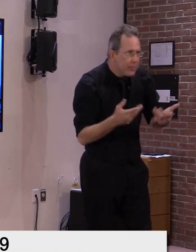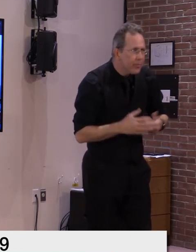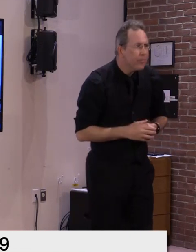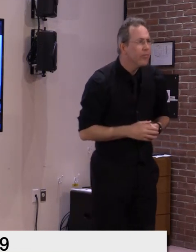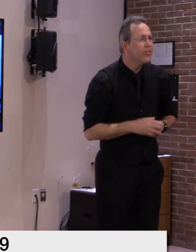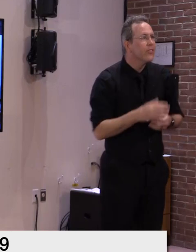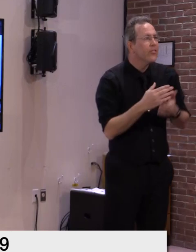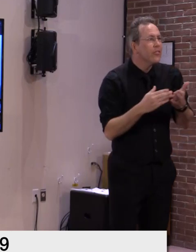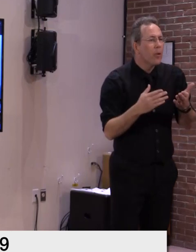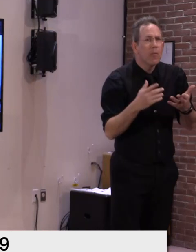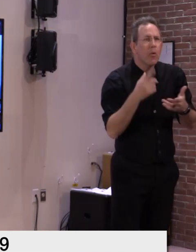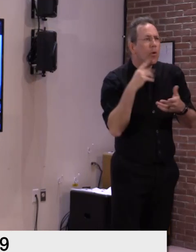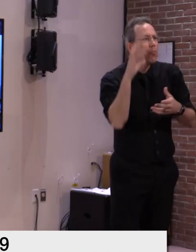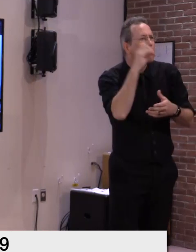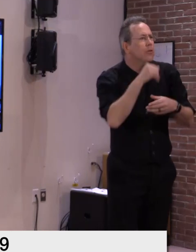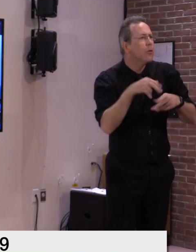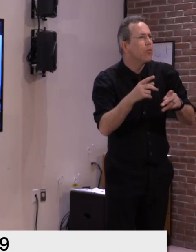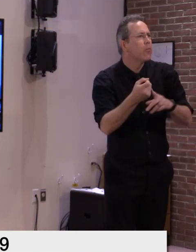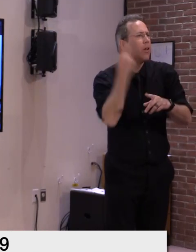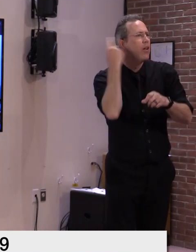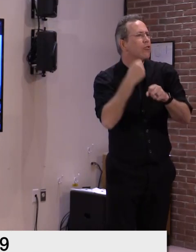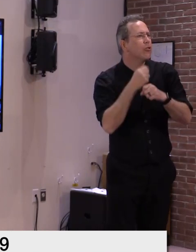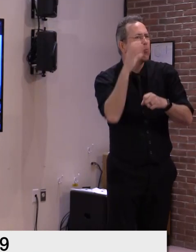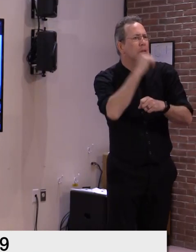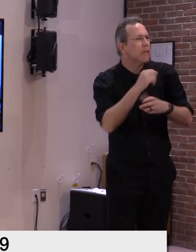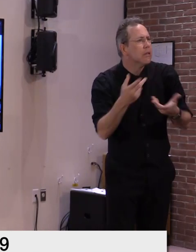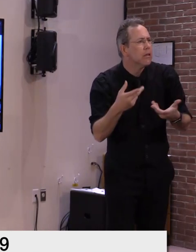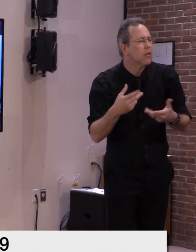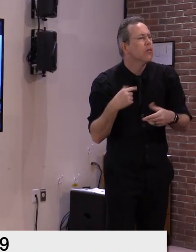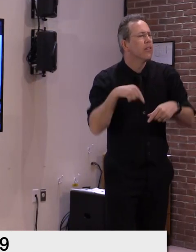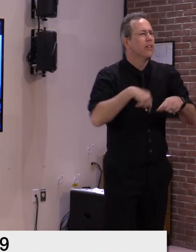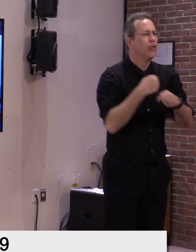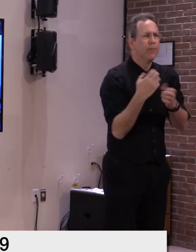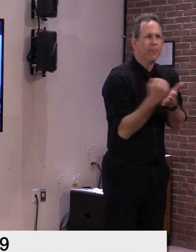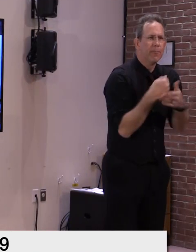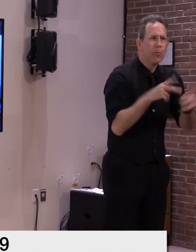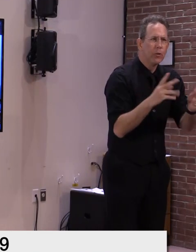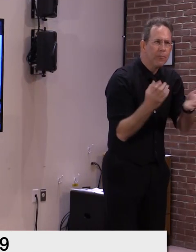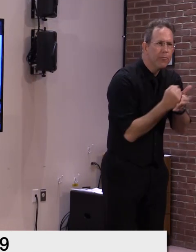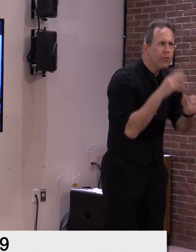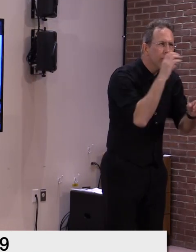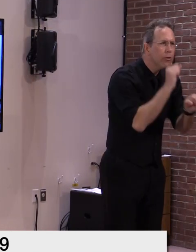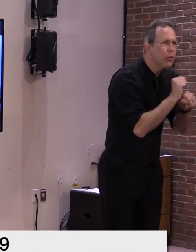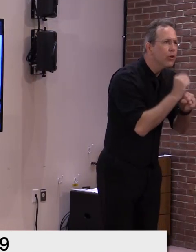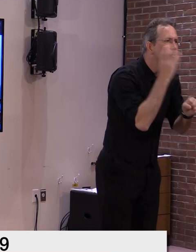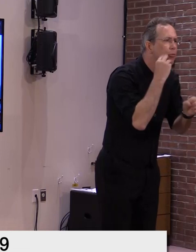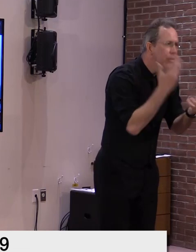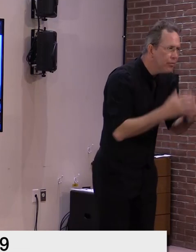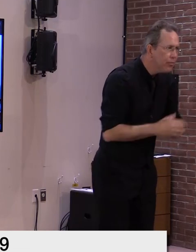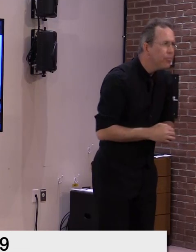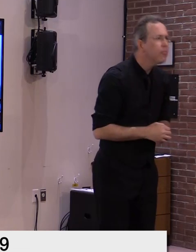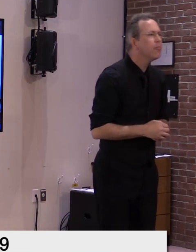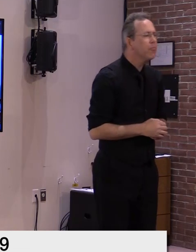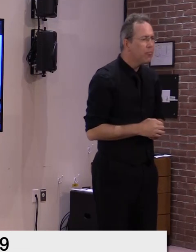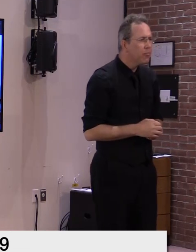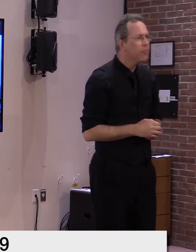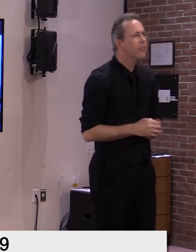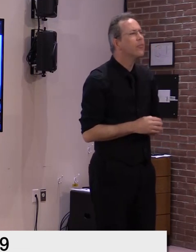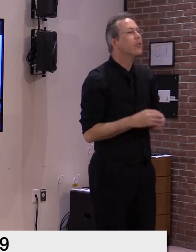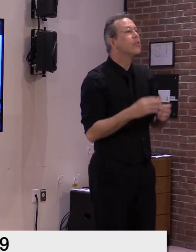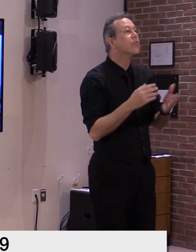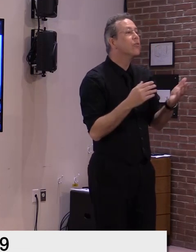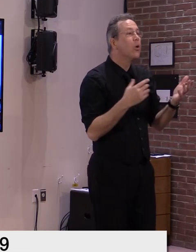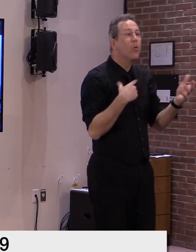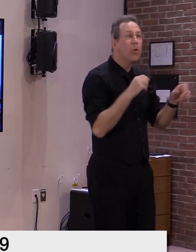or whatever. And also, there is the opportunity to do apprentice-like programs with the private sector, maybe jobs created through the